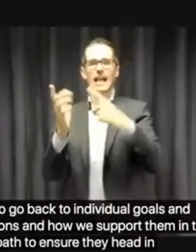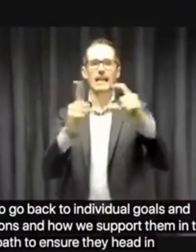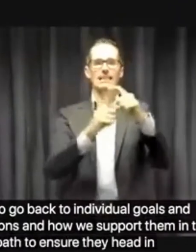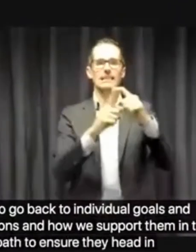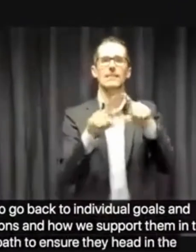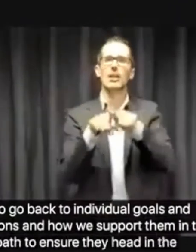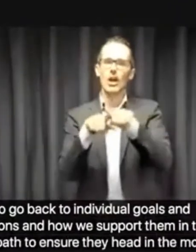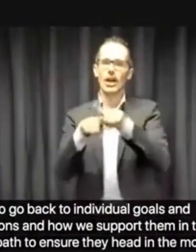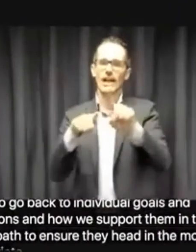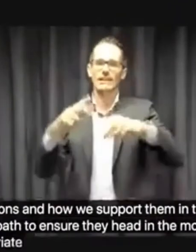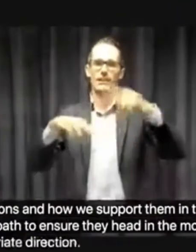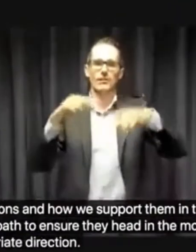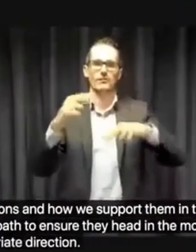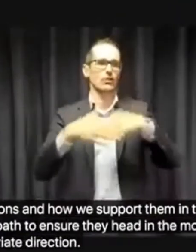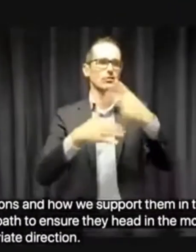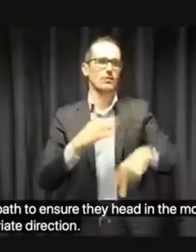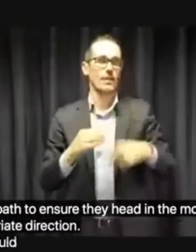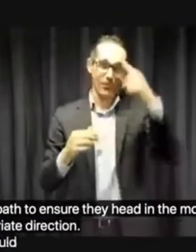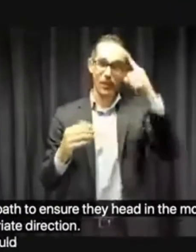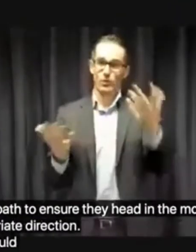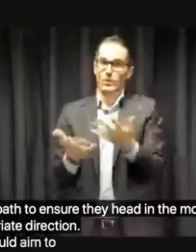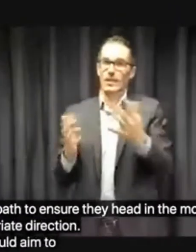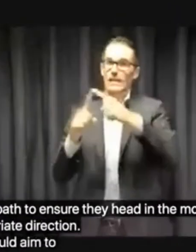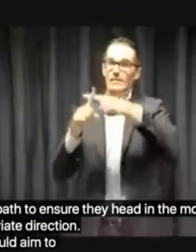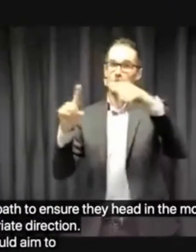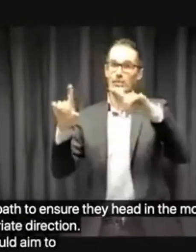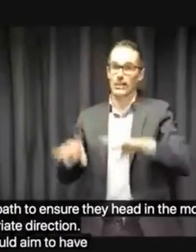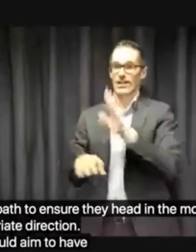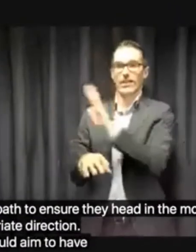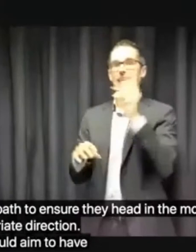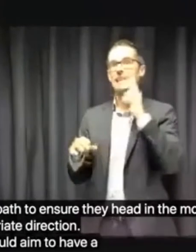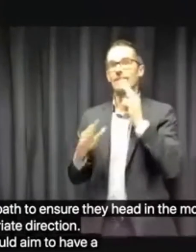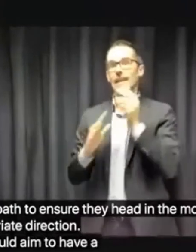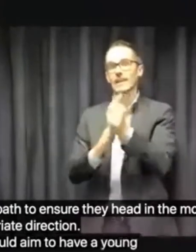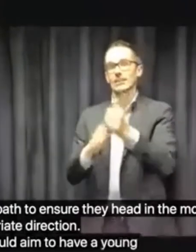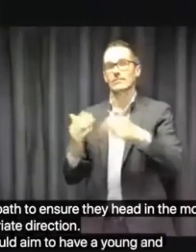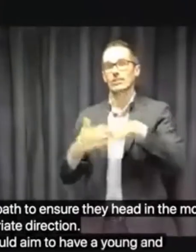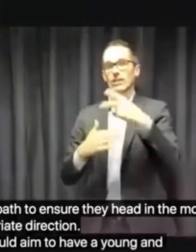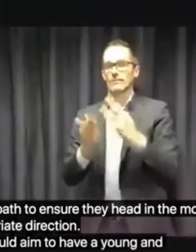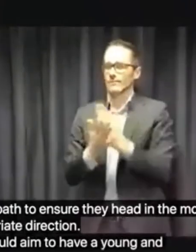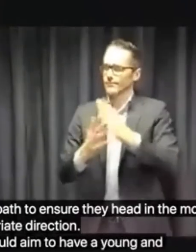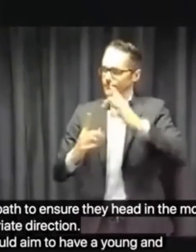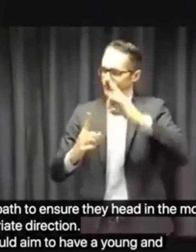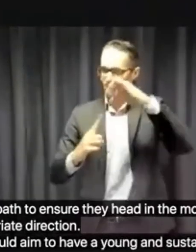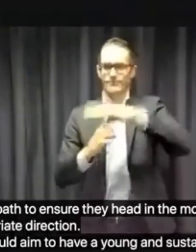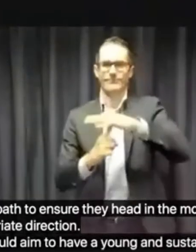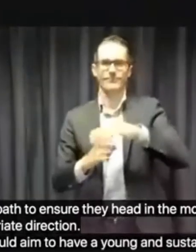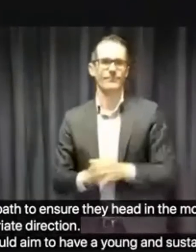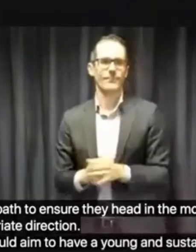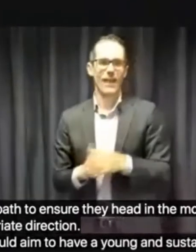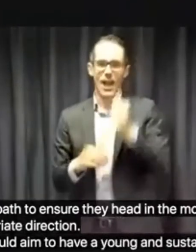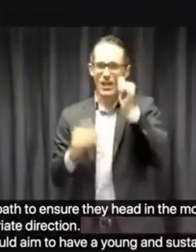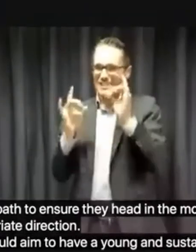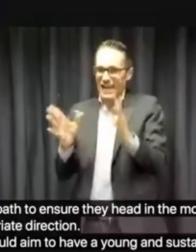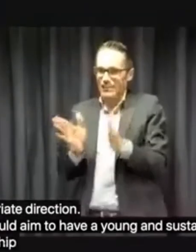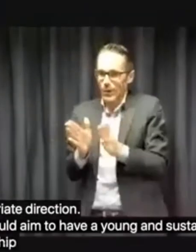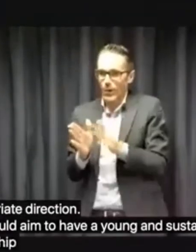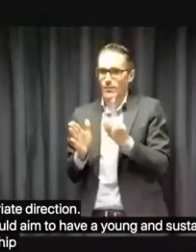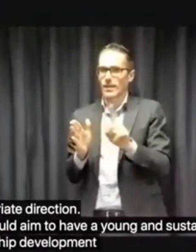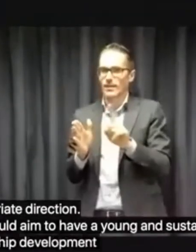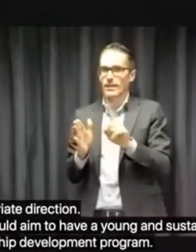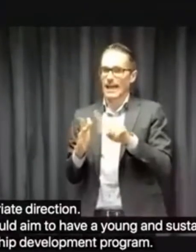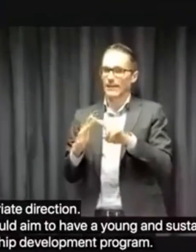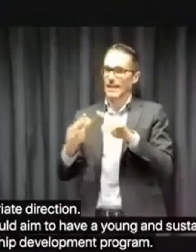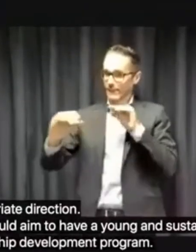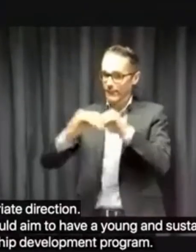and sustainable L&D learning and development program. Now I think that's where, especially in Australia, with their leadership